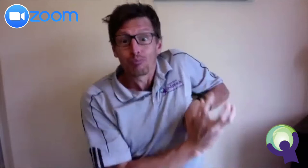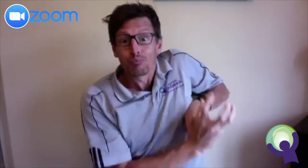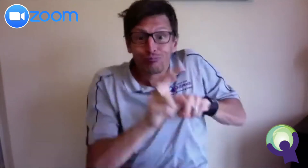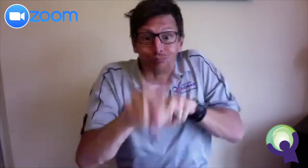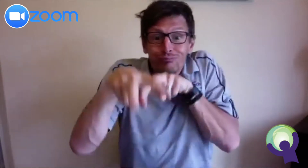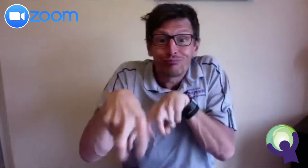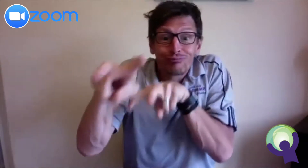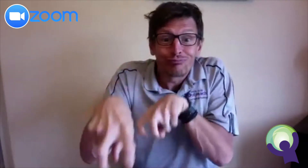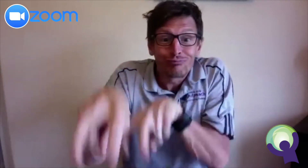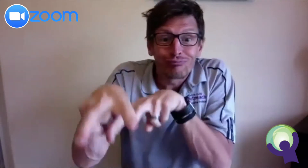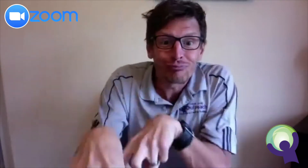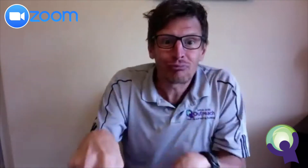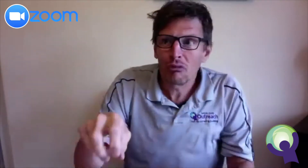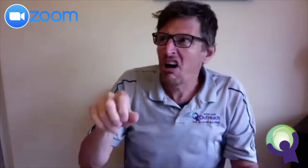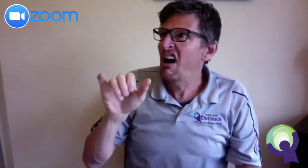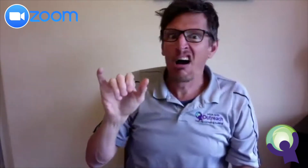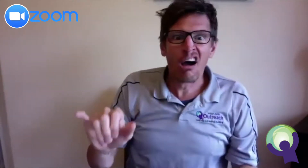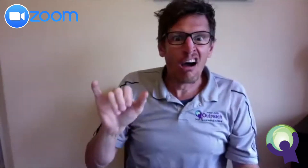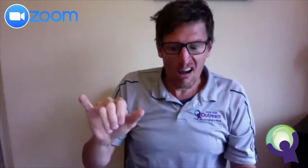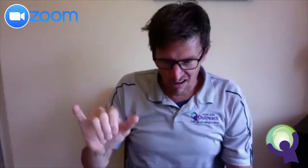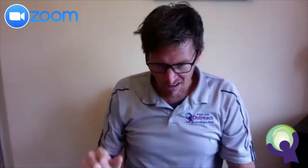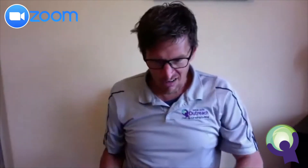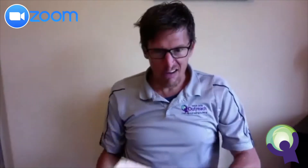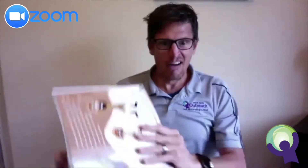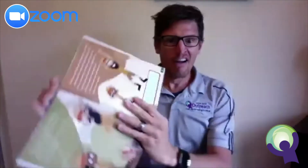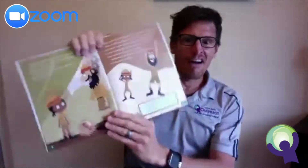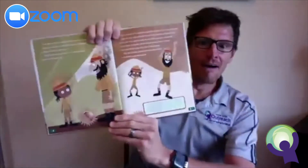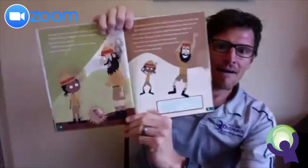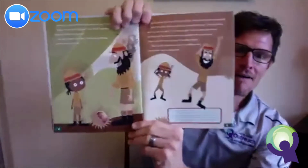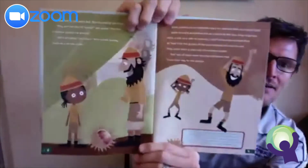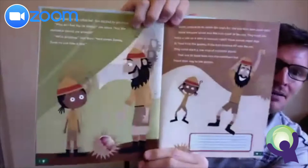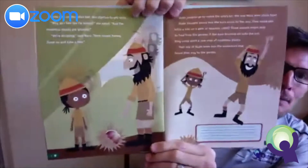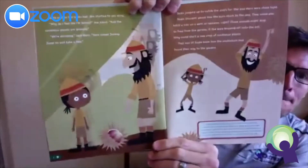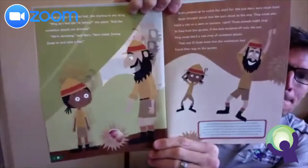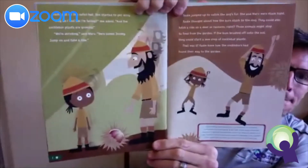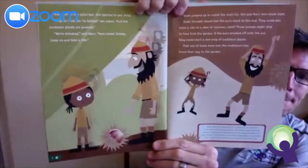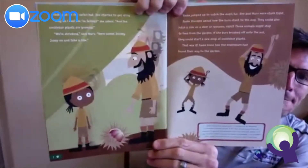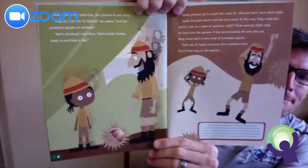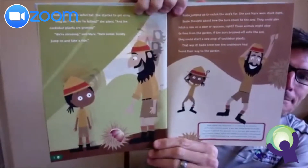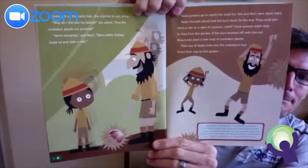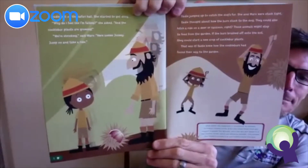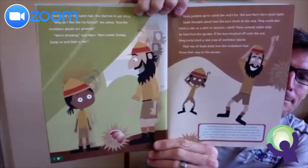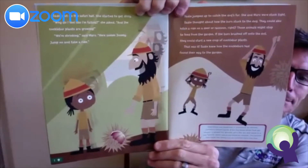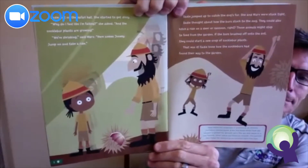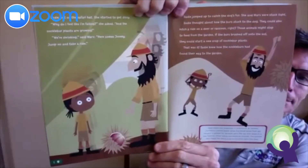stuck tight. She thought about how the burrs stuck to the dog. They could also hitch a ride on a deer or